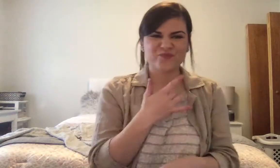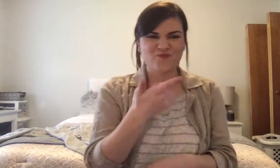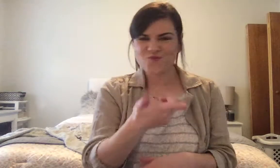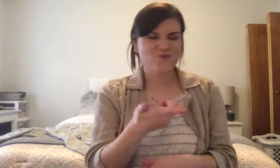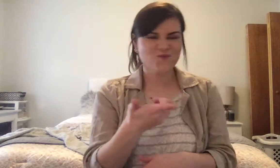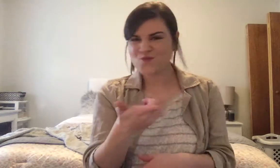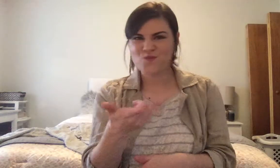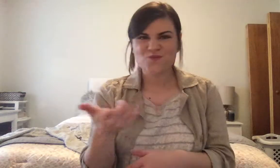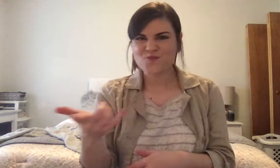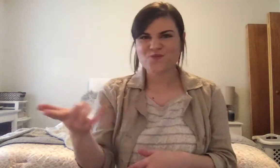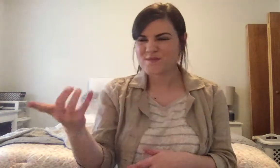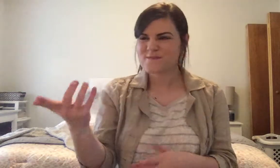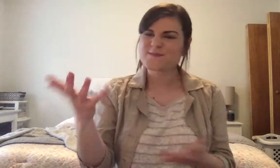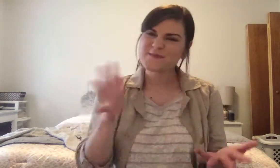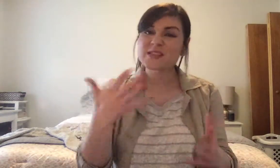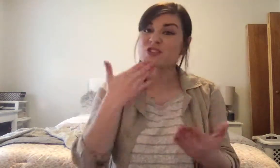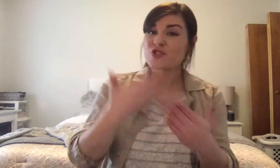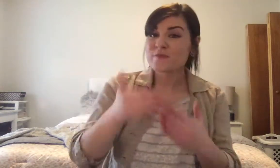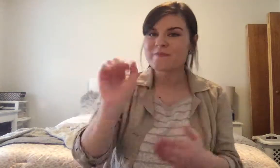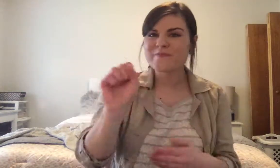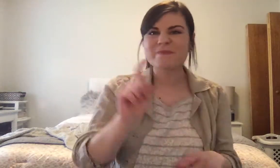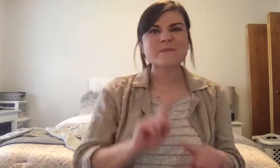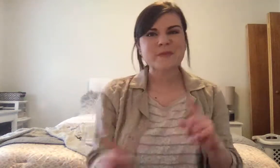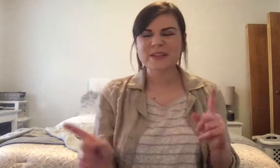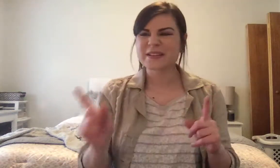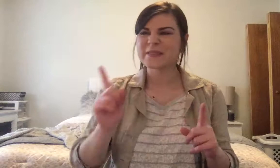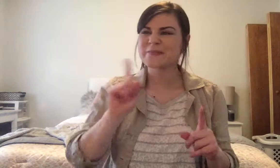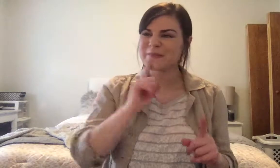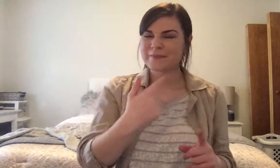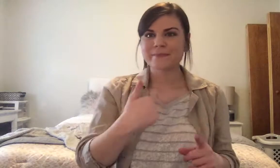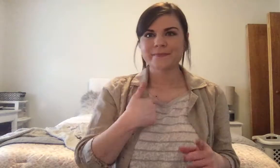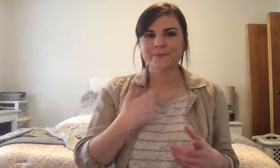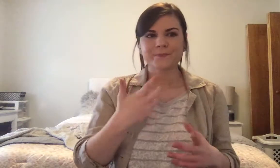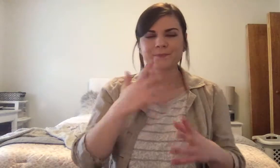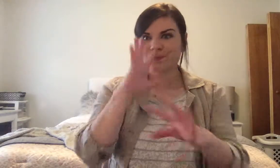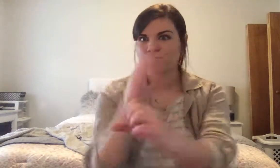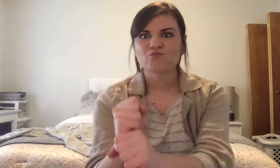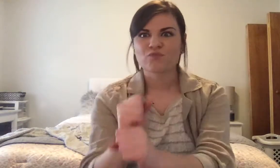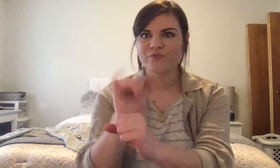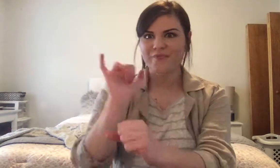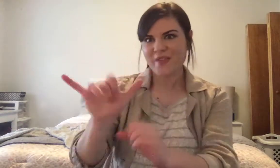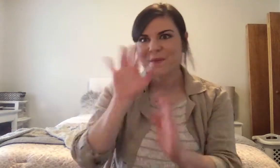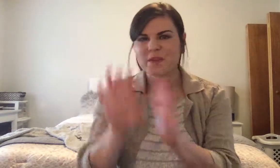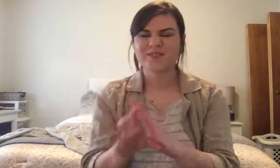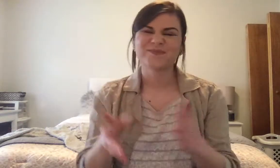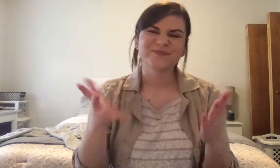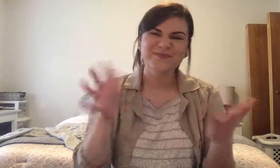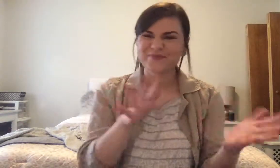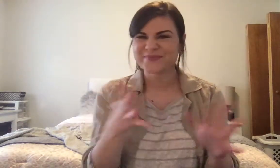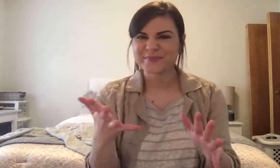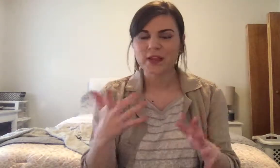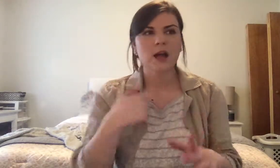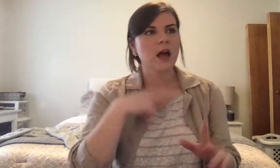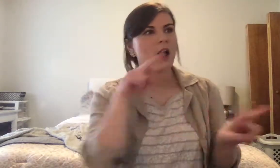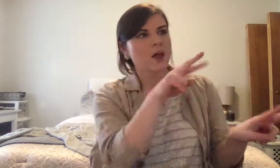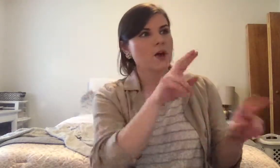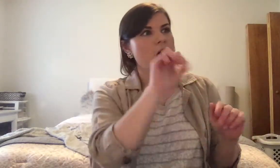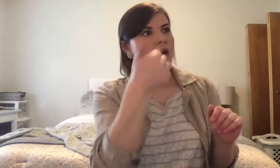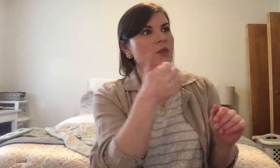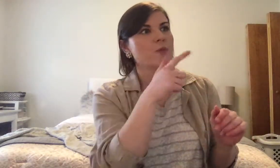I looked up to and that I admired, my work wasn't like theirs, and I just didn't